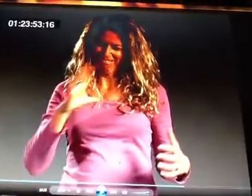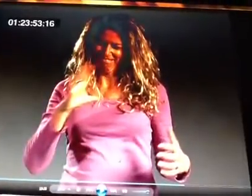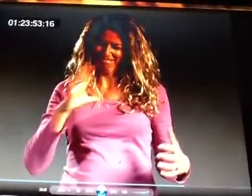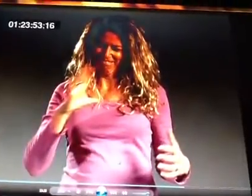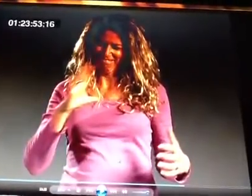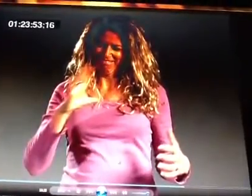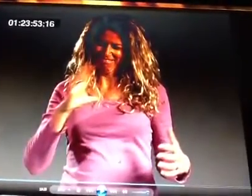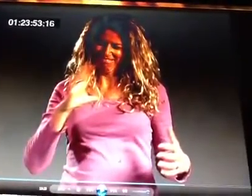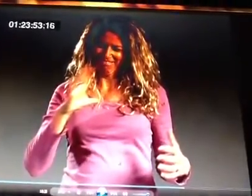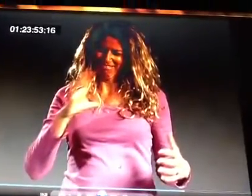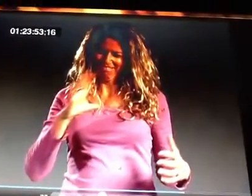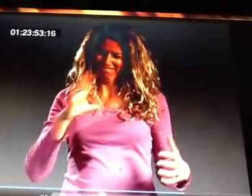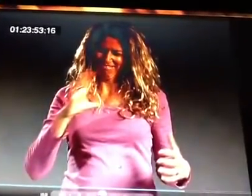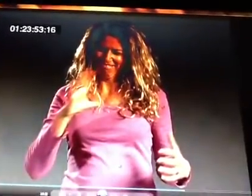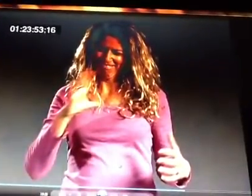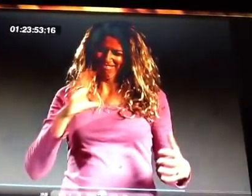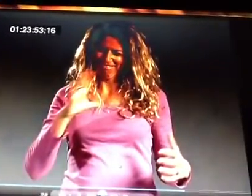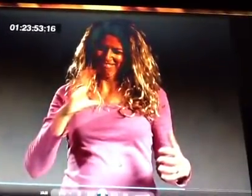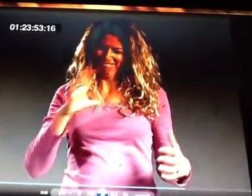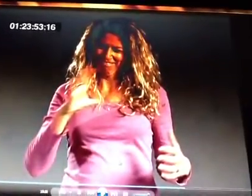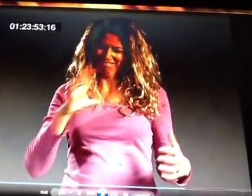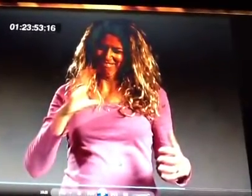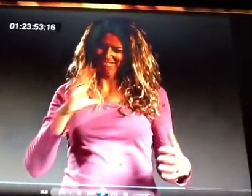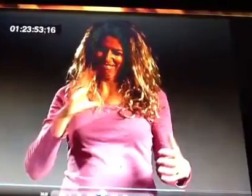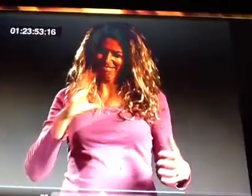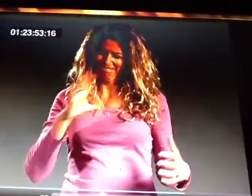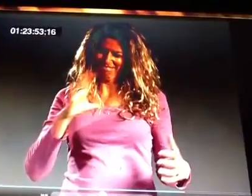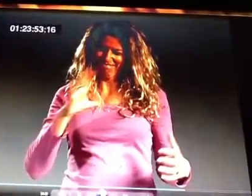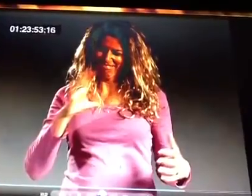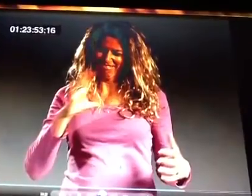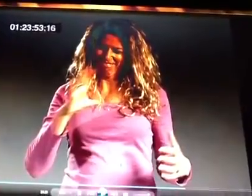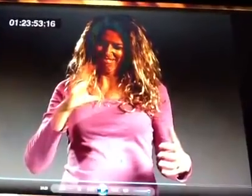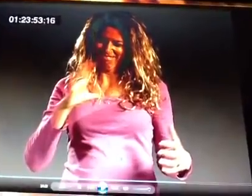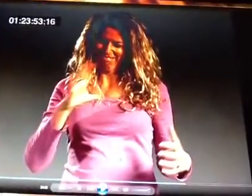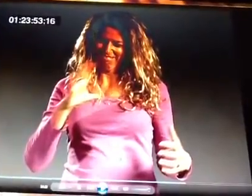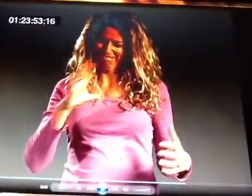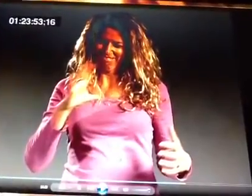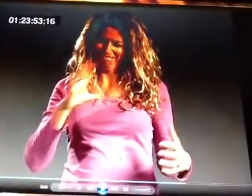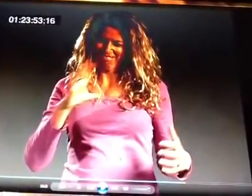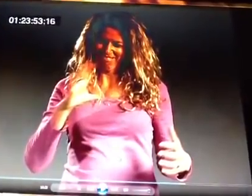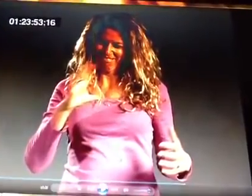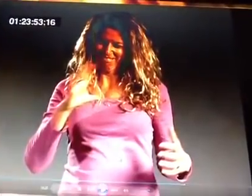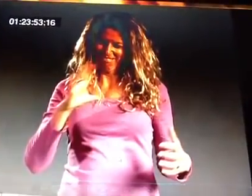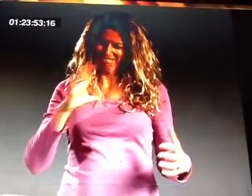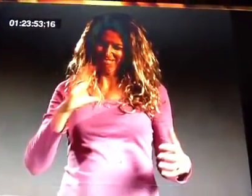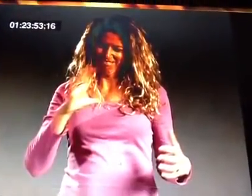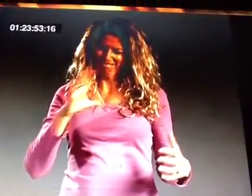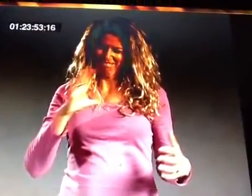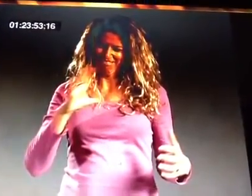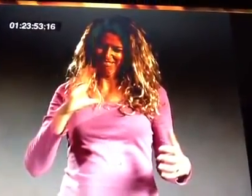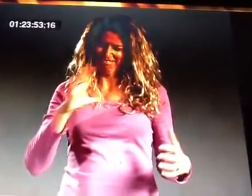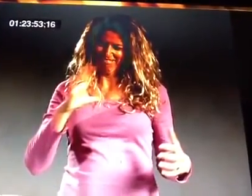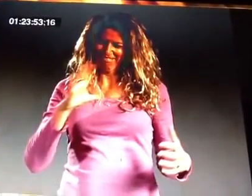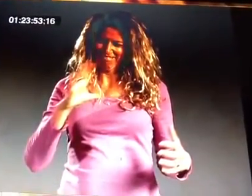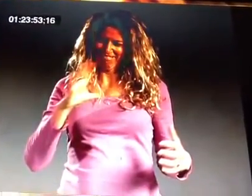So that leaves the soil really rich and filled with worms. So I decided I'm going to set up a little area, and I'm going to have a garden. But